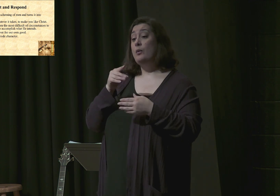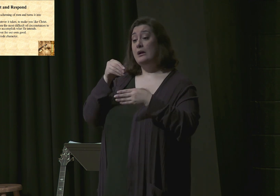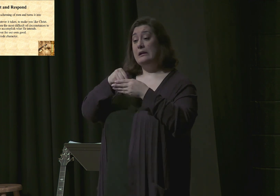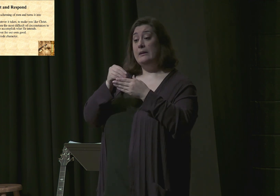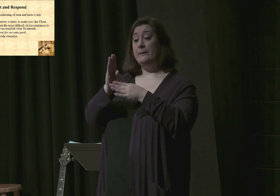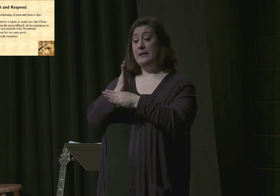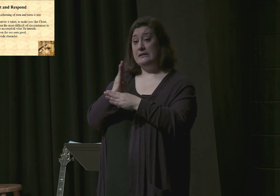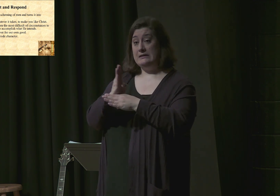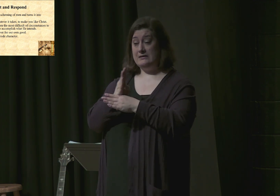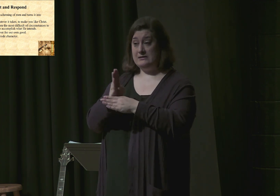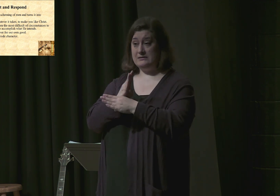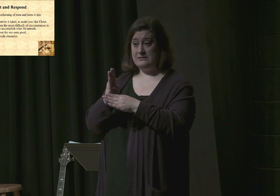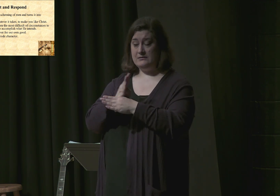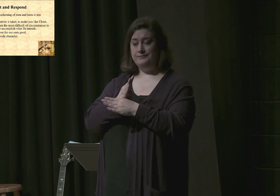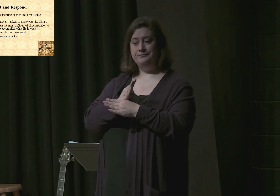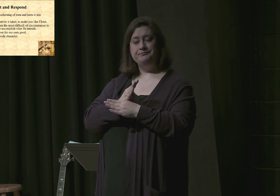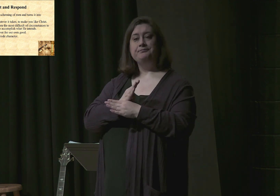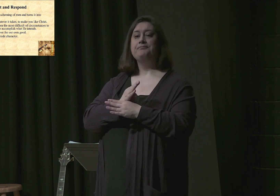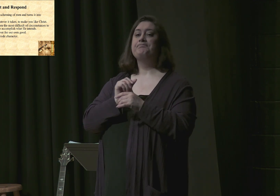in all your dealings.